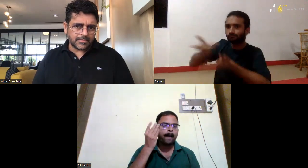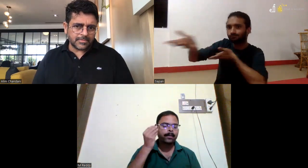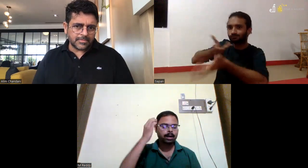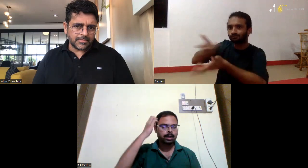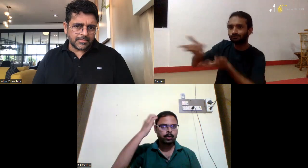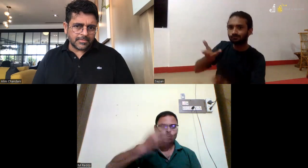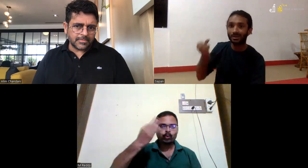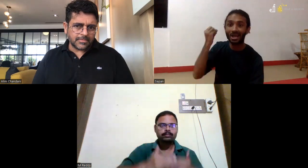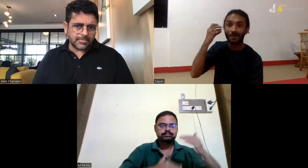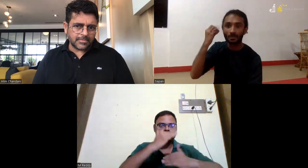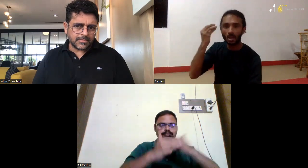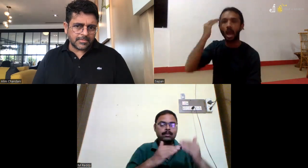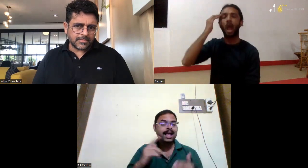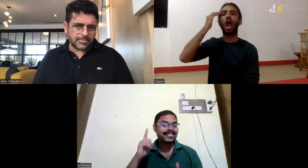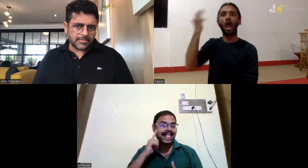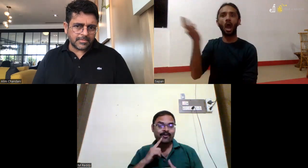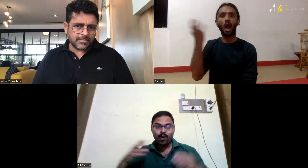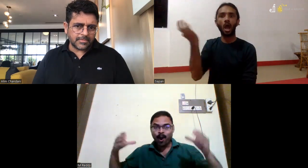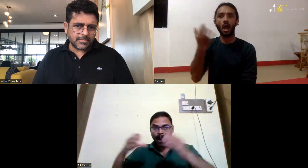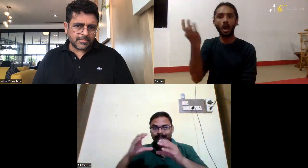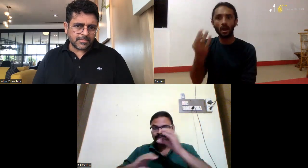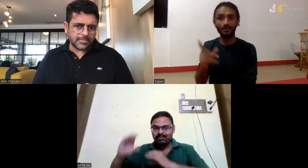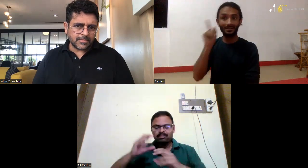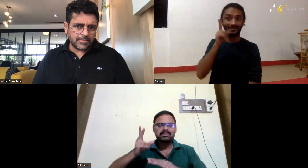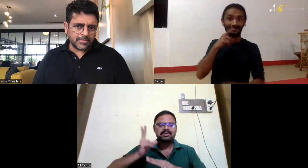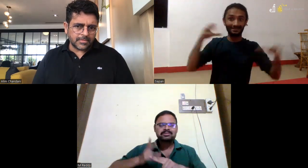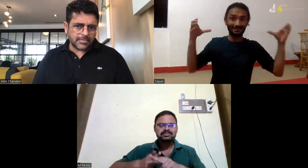we have the transgender people.